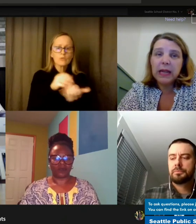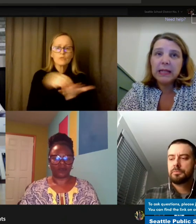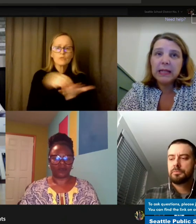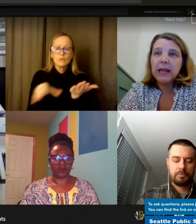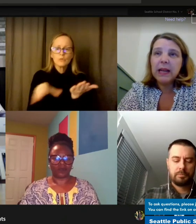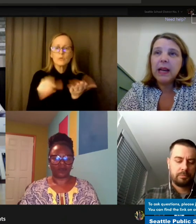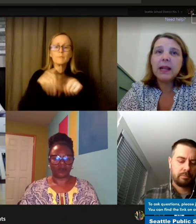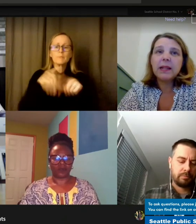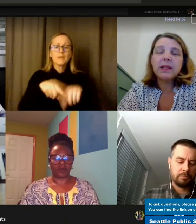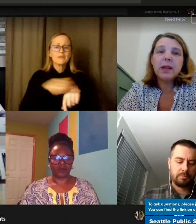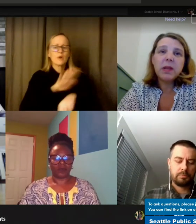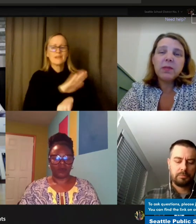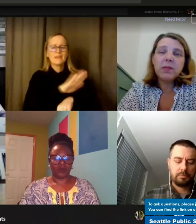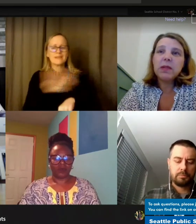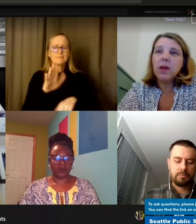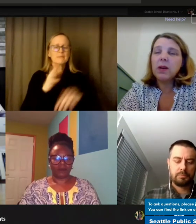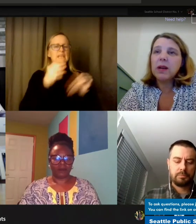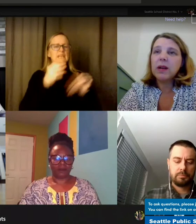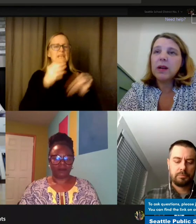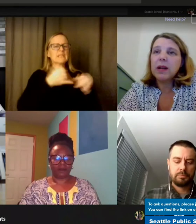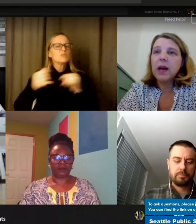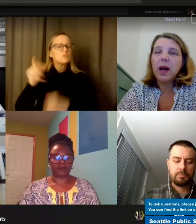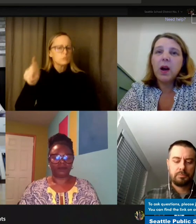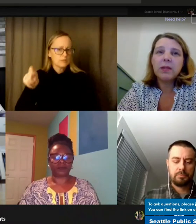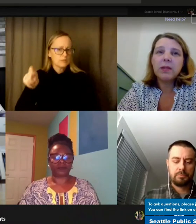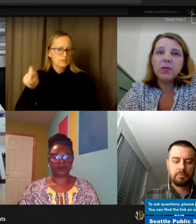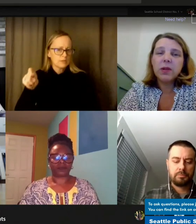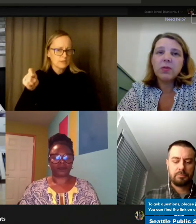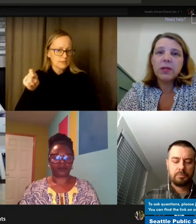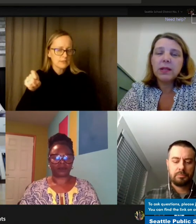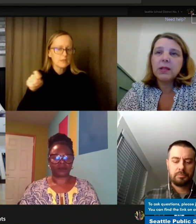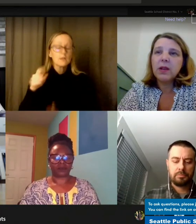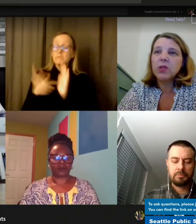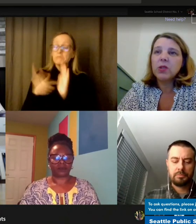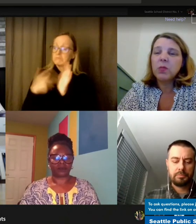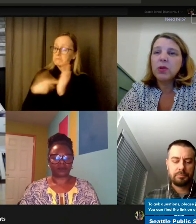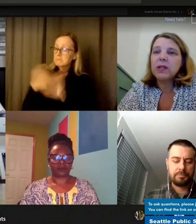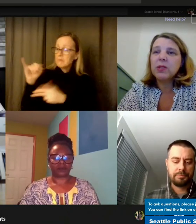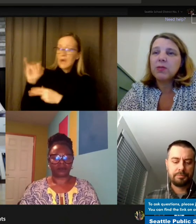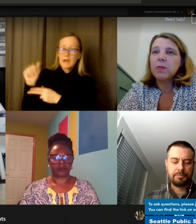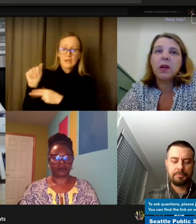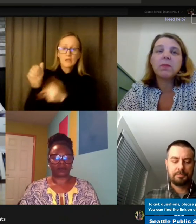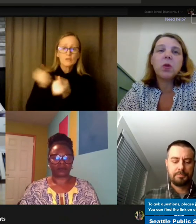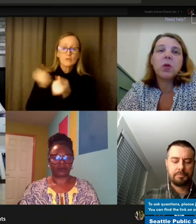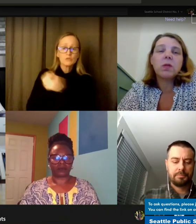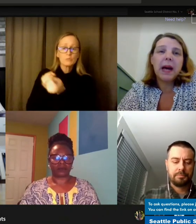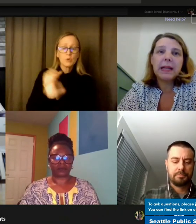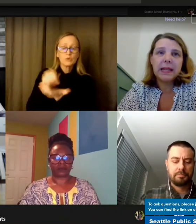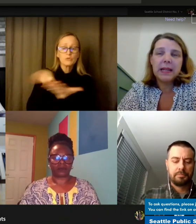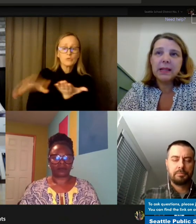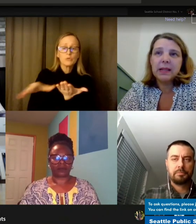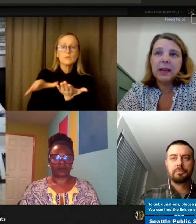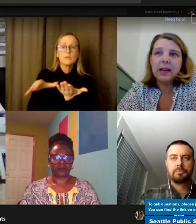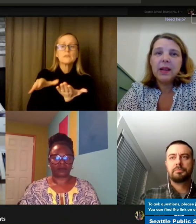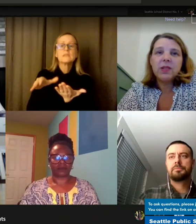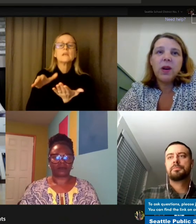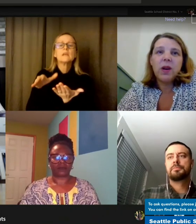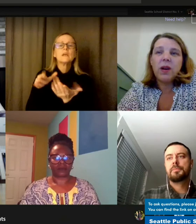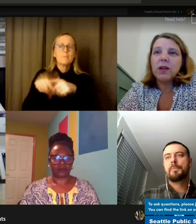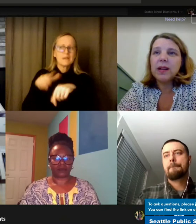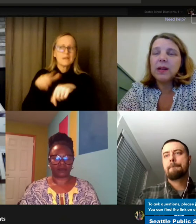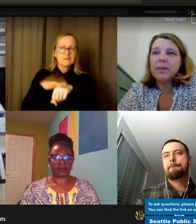needs, and sometimes our instructional assistants are supporting students based on programmatic needs. So